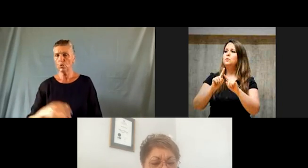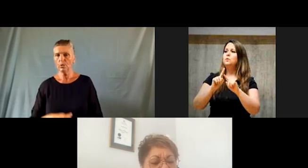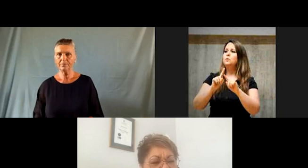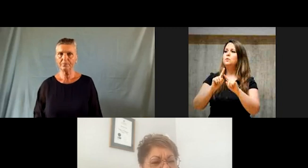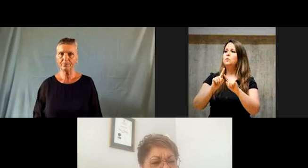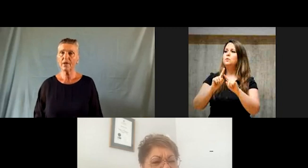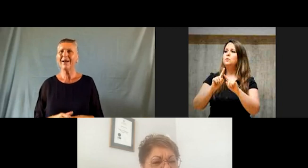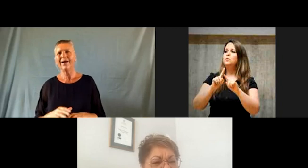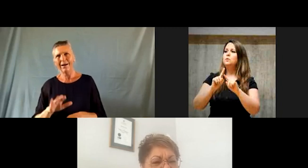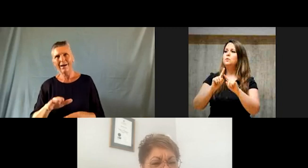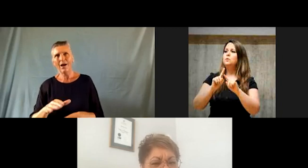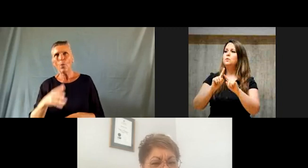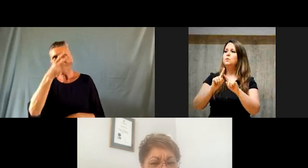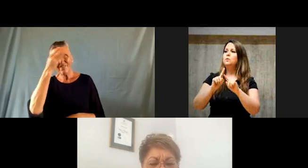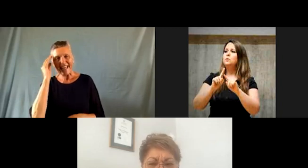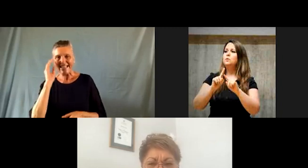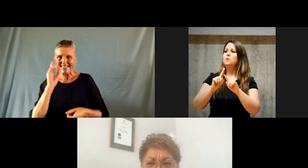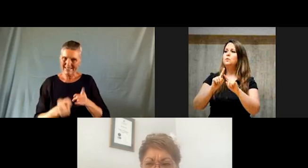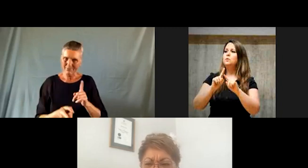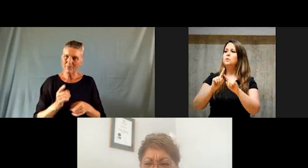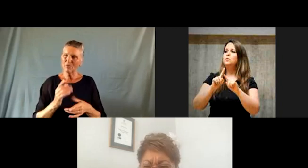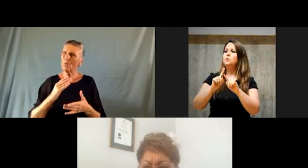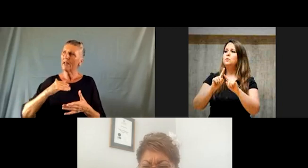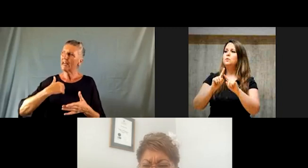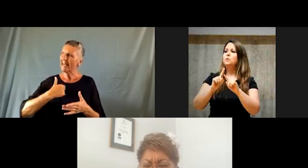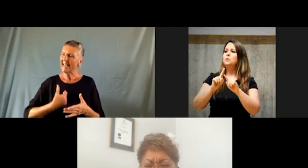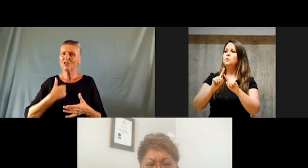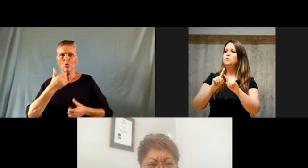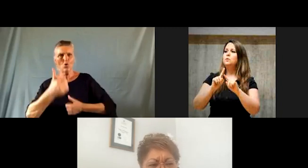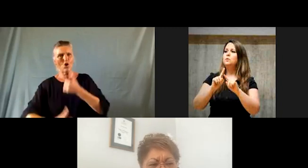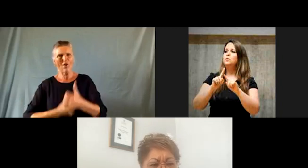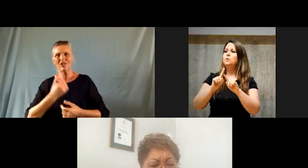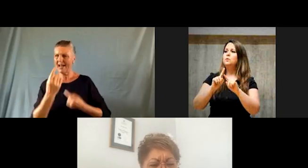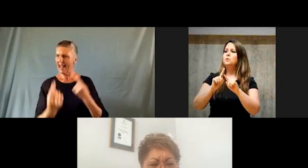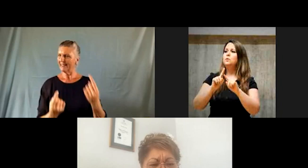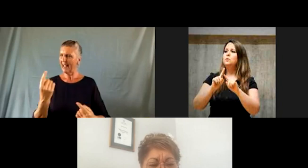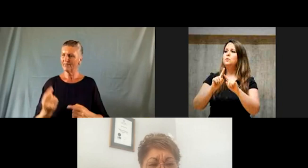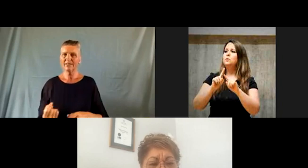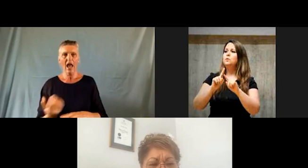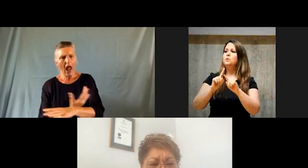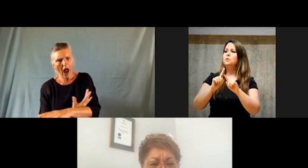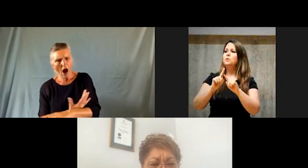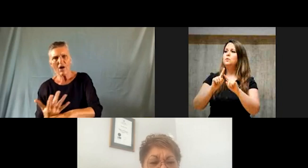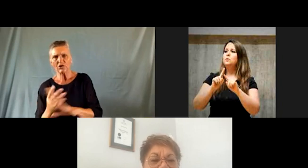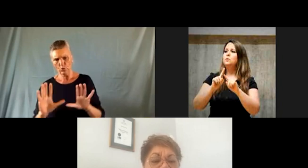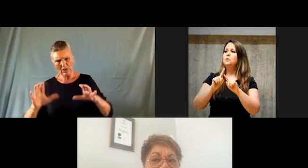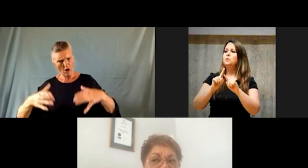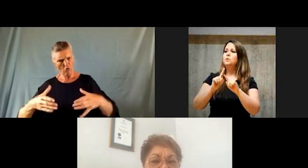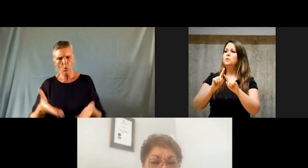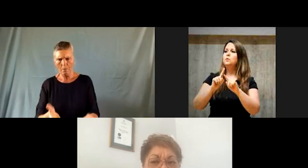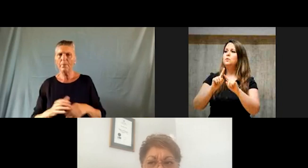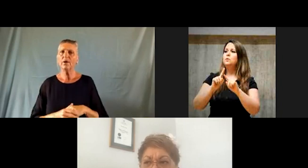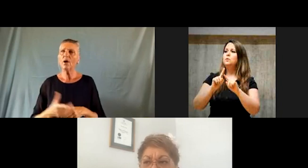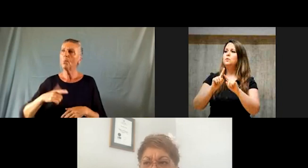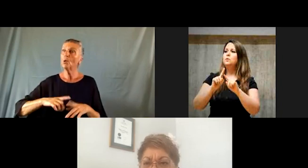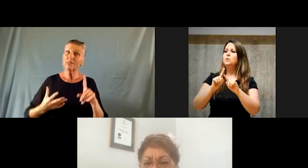Sometimes we forget, and one thing we need to do is congratulate ourselves, our grassroots workers in particular, because we achieved